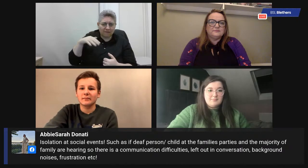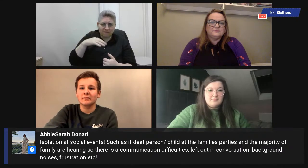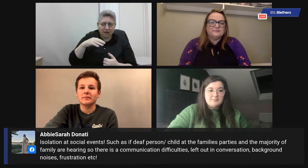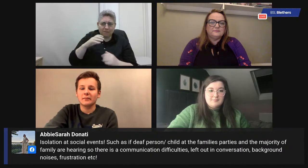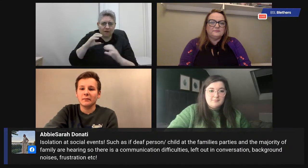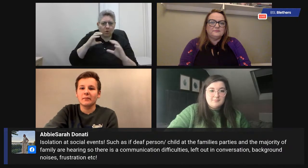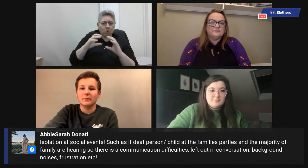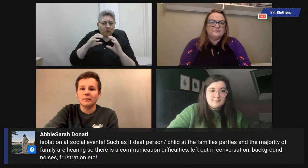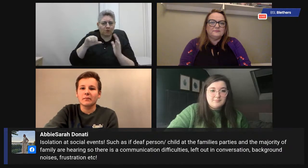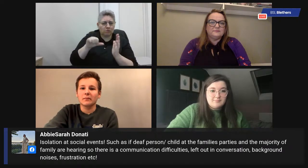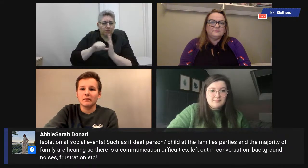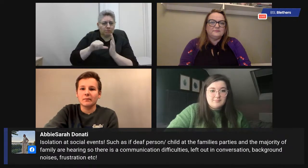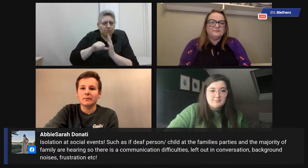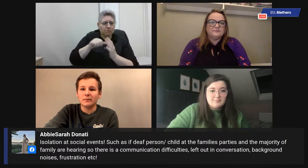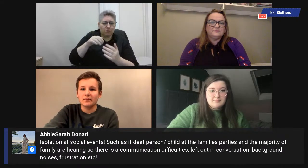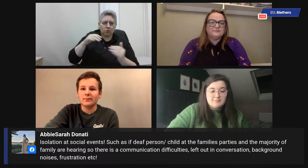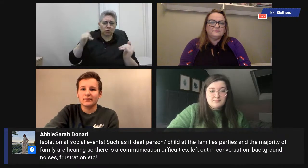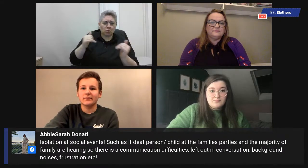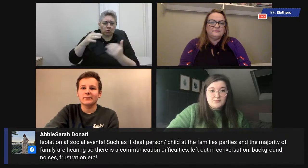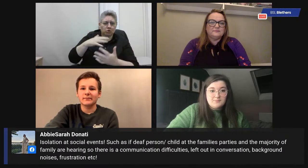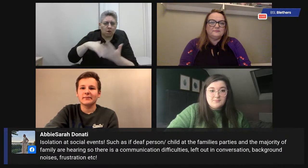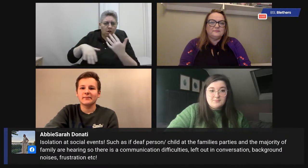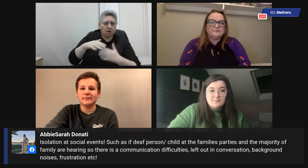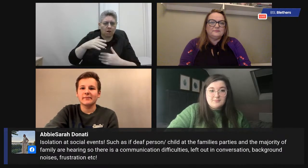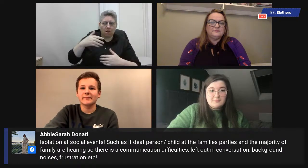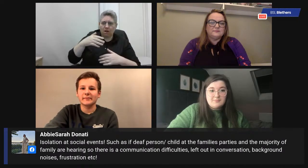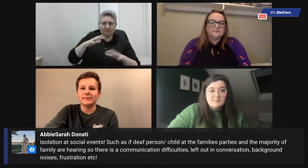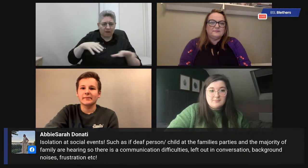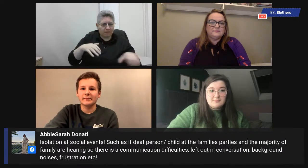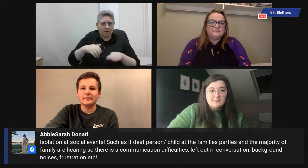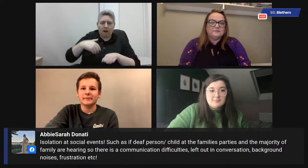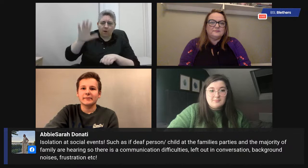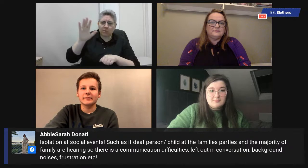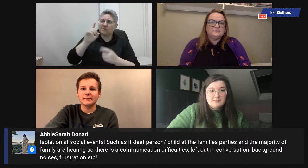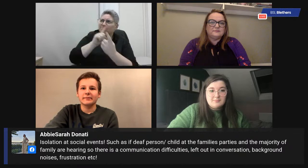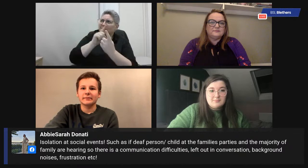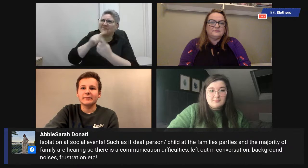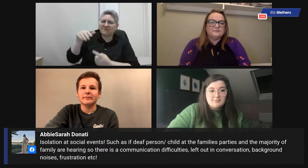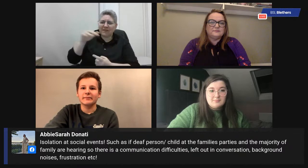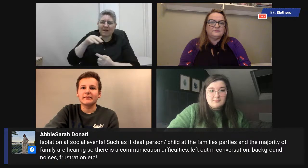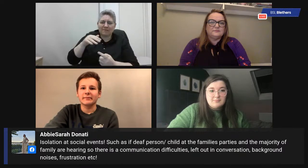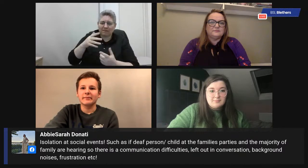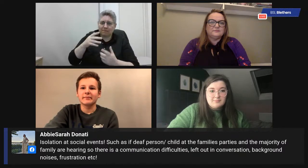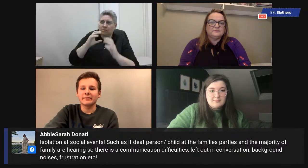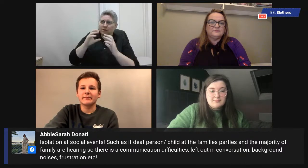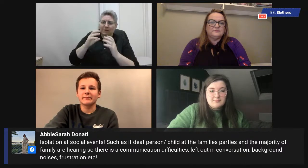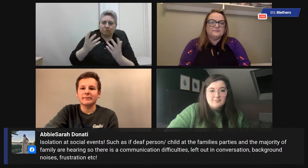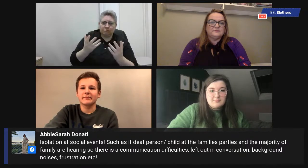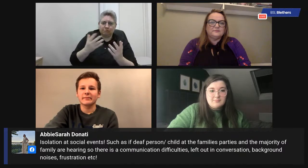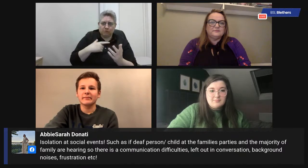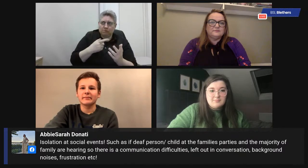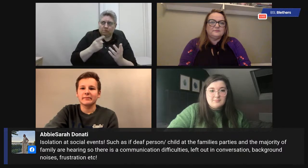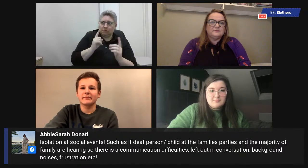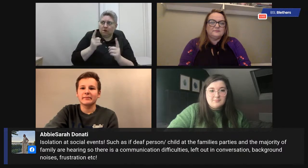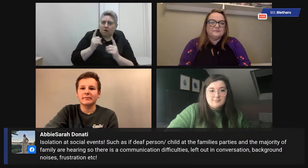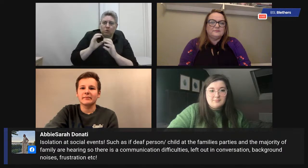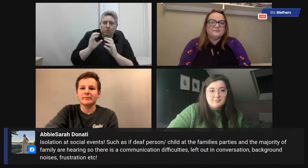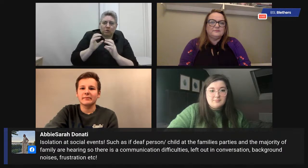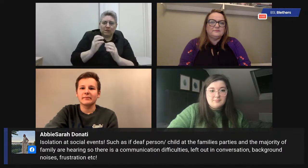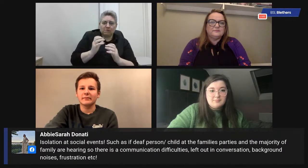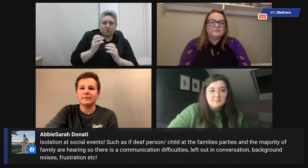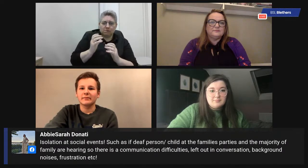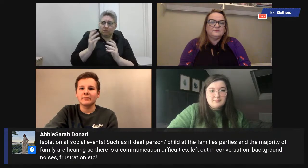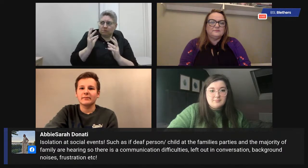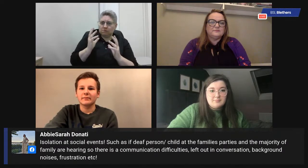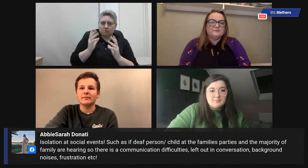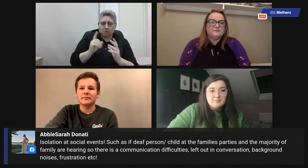to connect to any background noises, and that can be very frustrating. So we've all had that situation, haven't